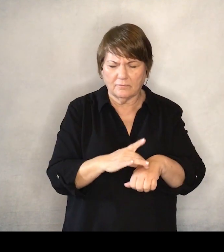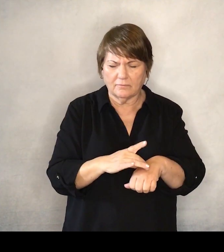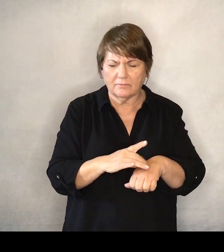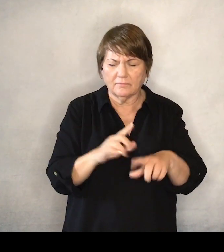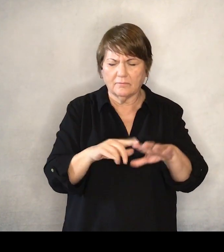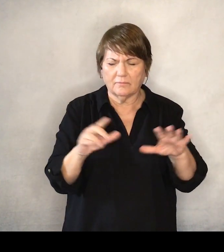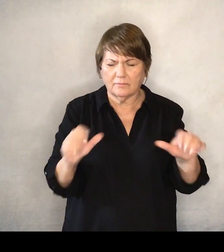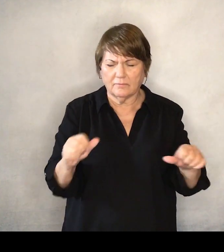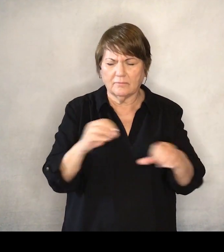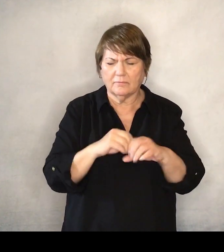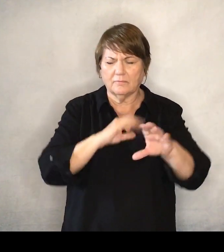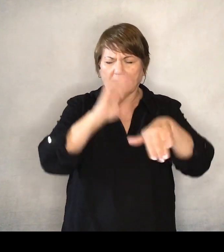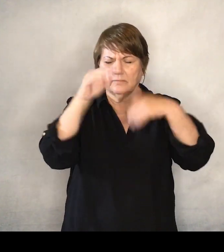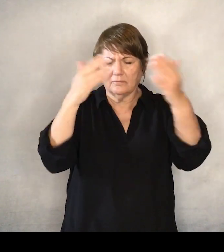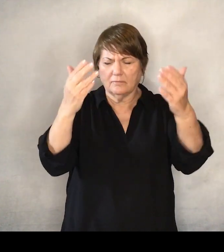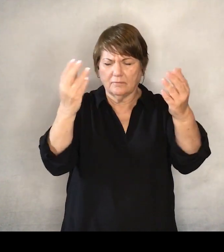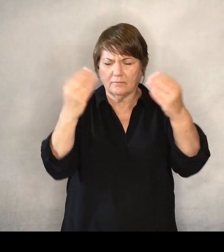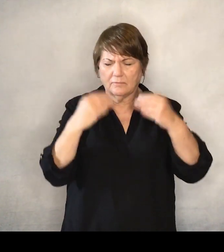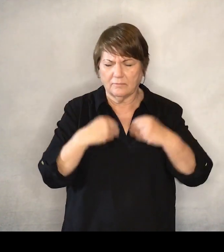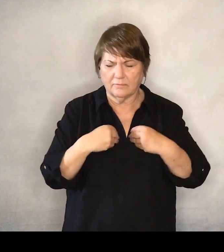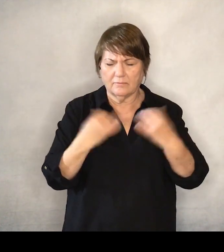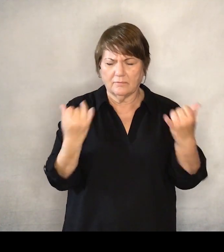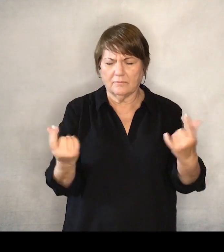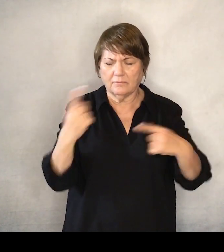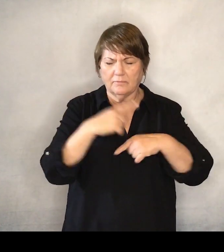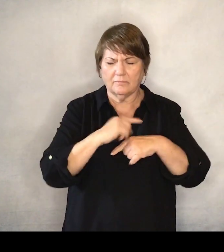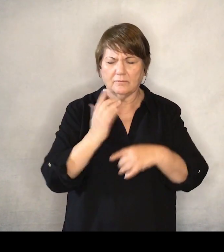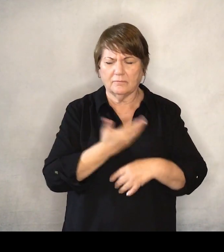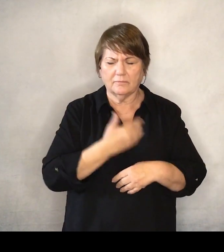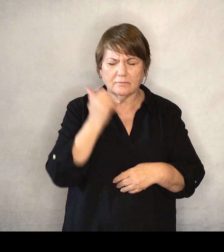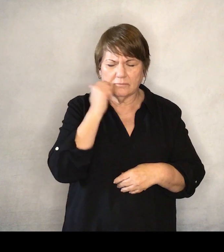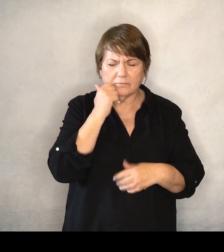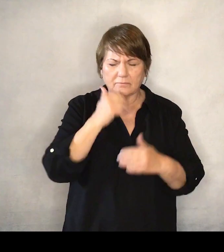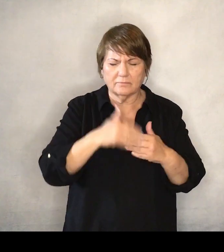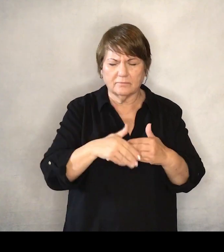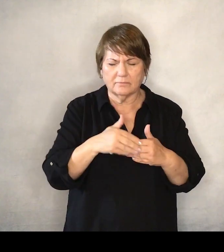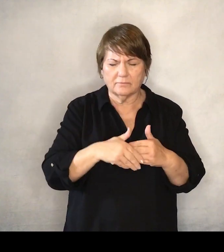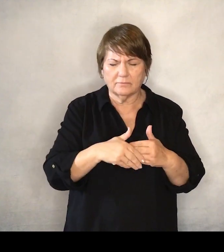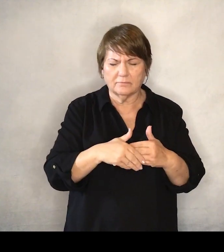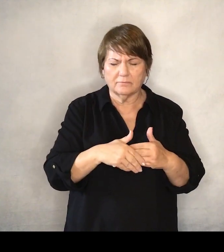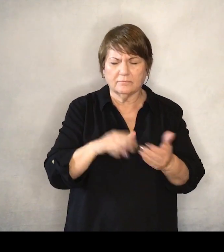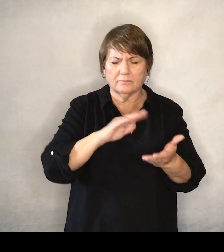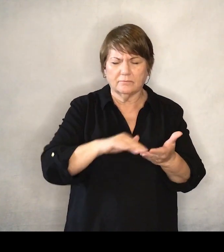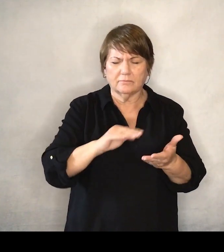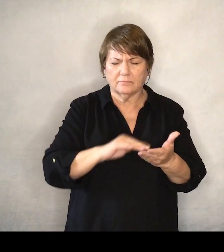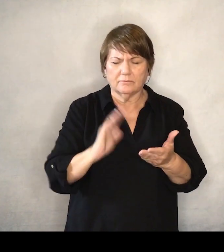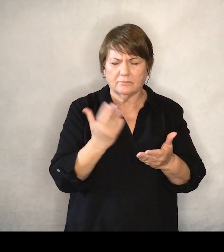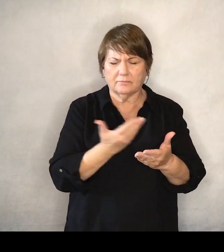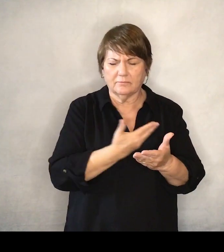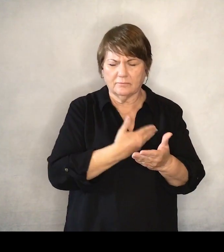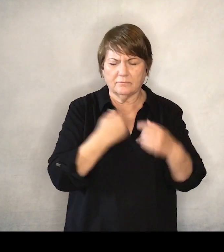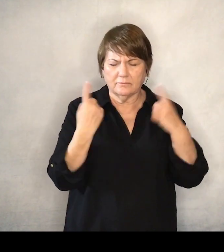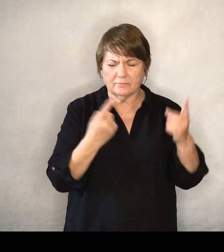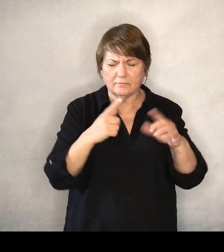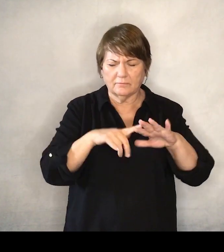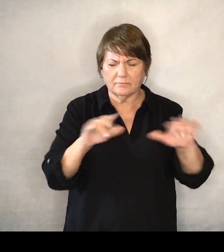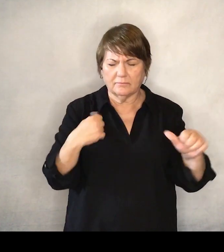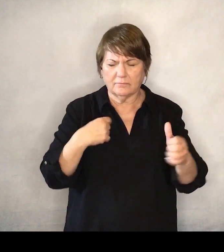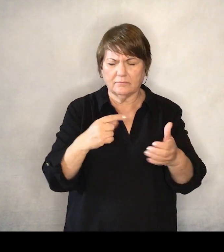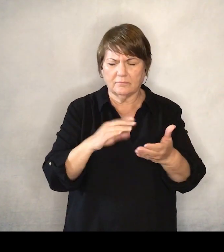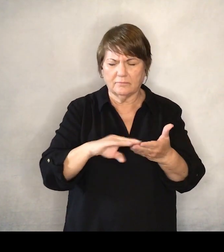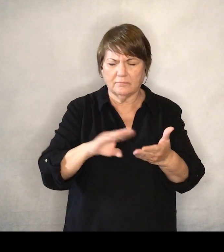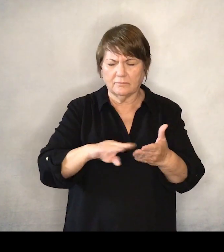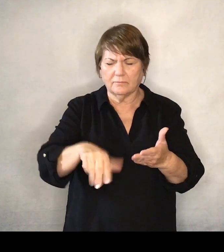on earth as it is in heaven. Give us this day our daily bread, and forgive us our debts as